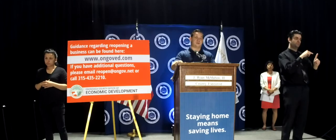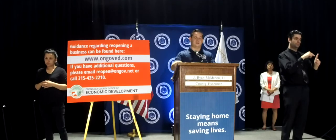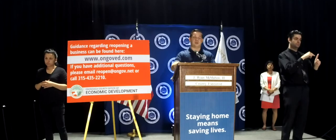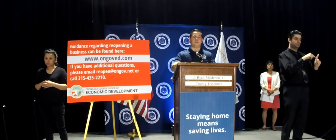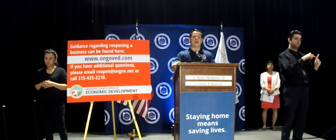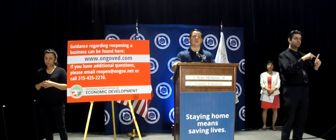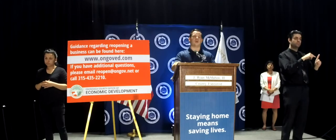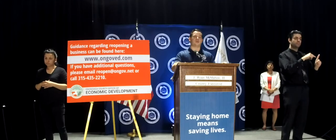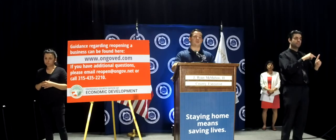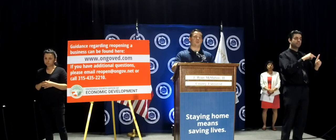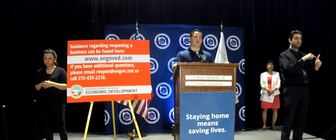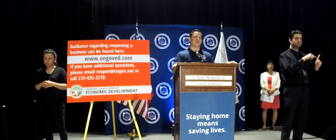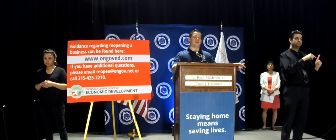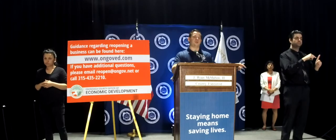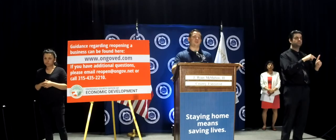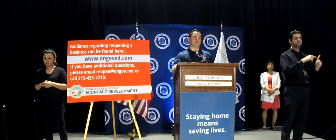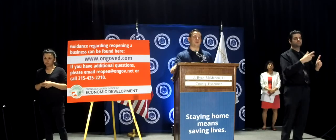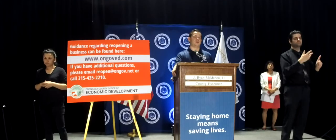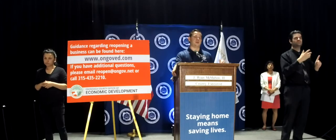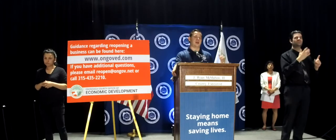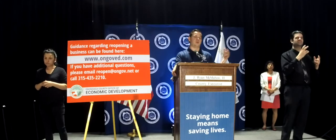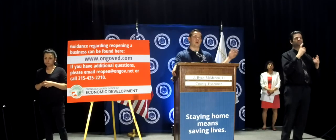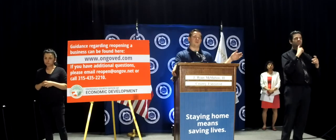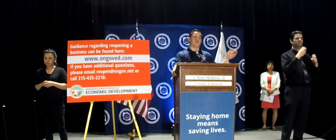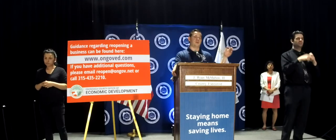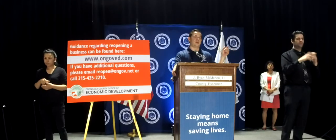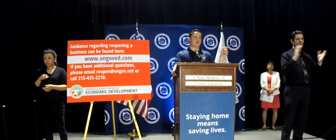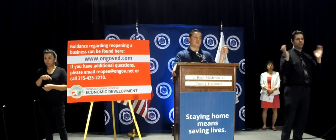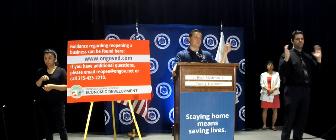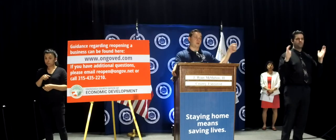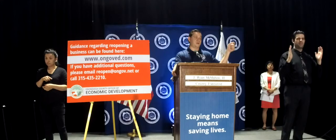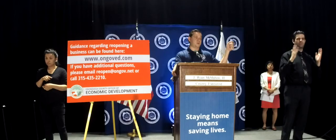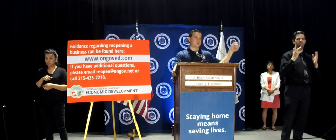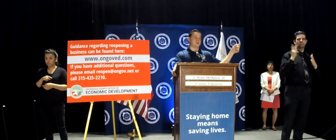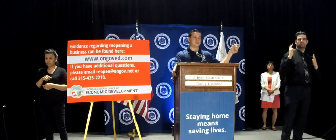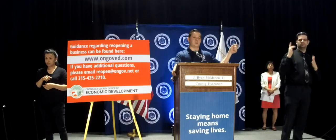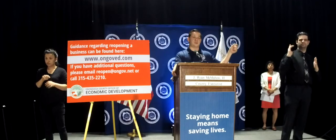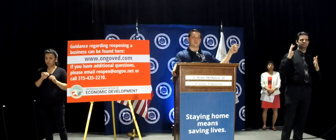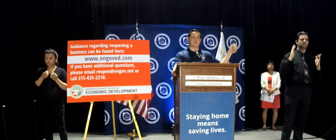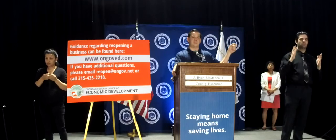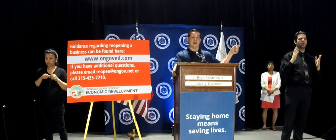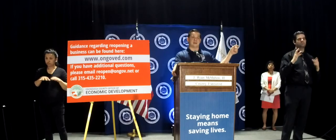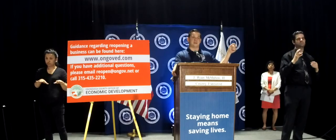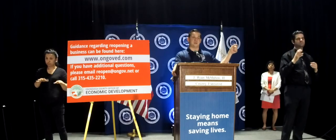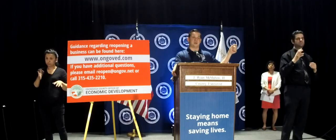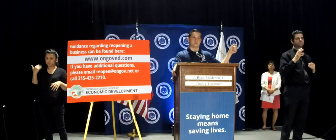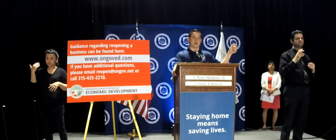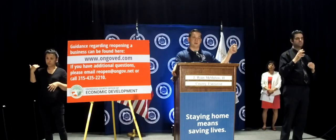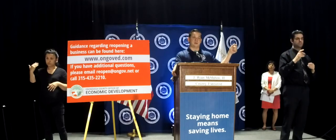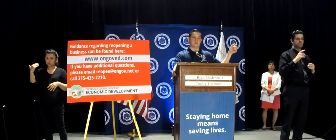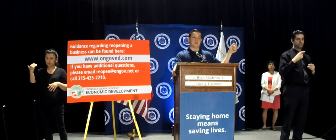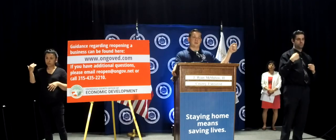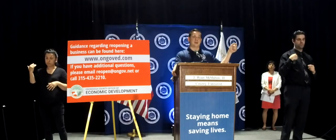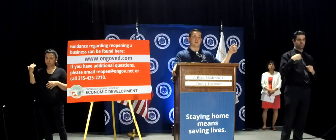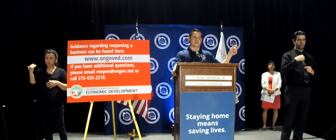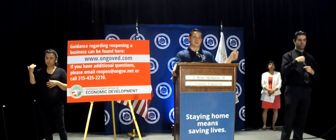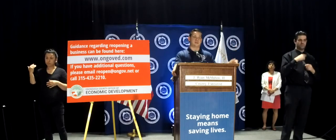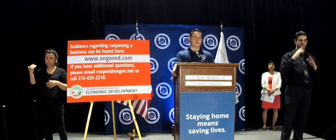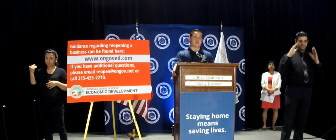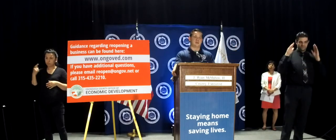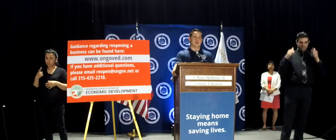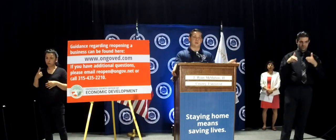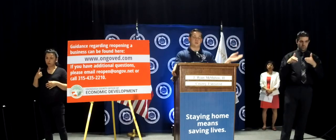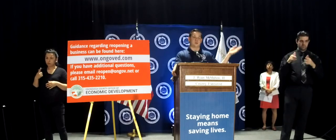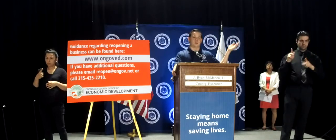it's tough to even compare those to previous weeks because we never would have. The previous weeks were symptomatic community spread